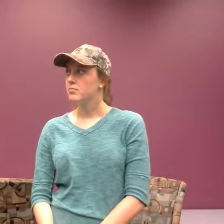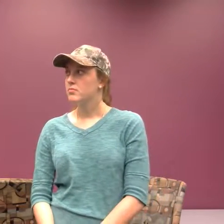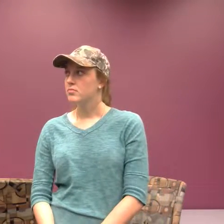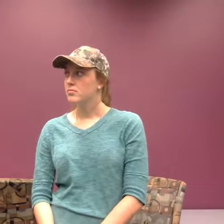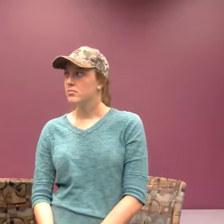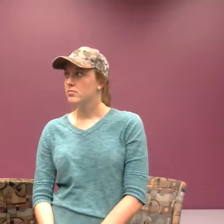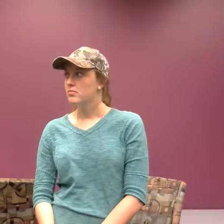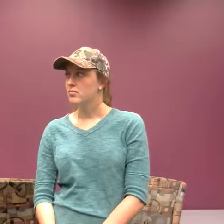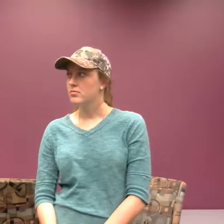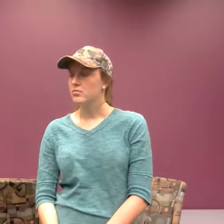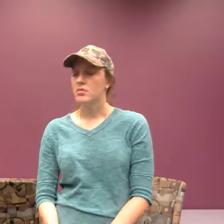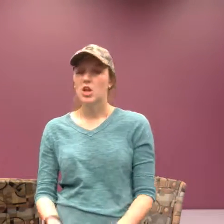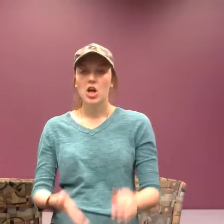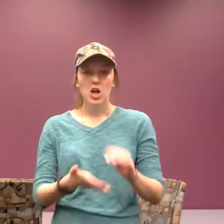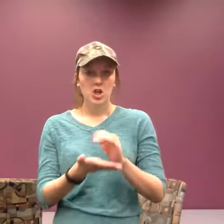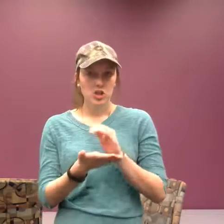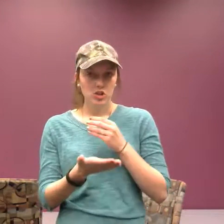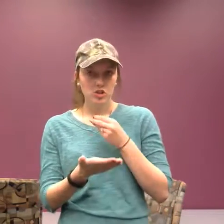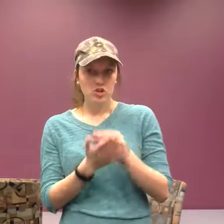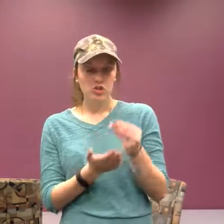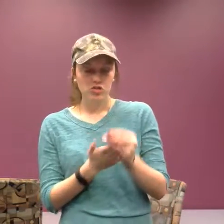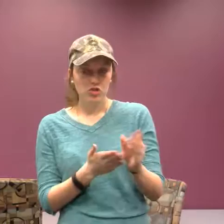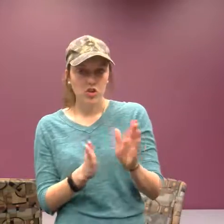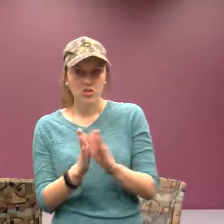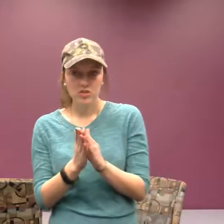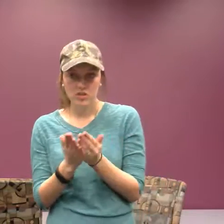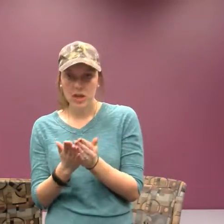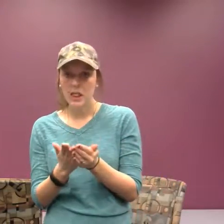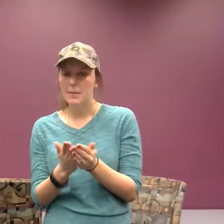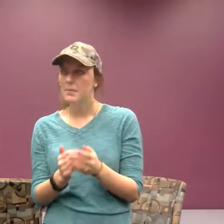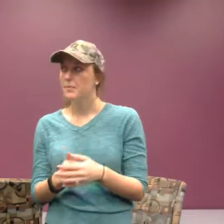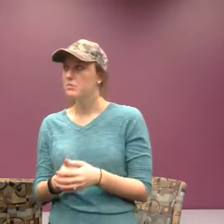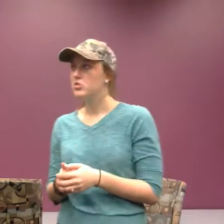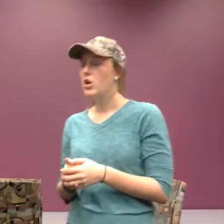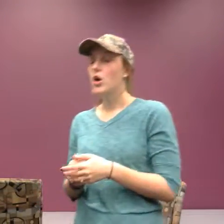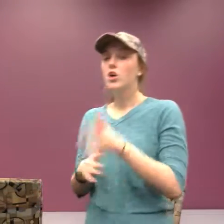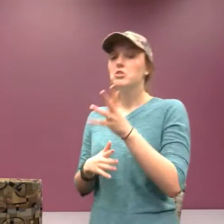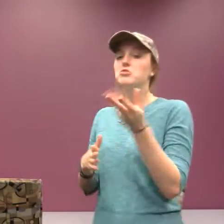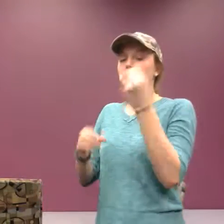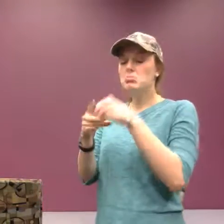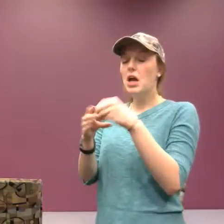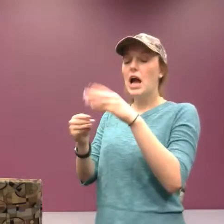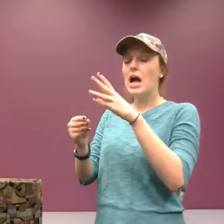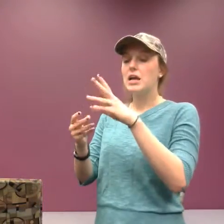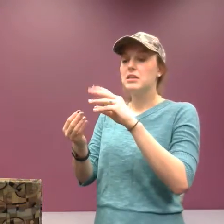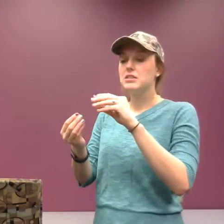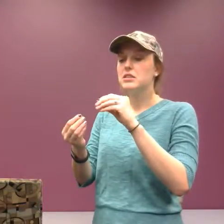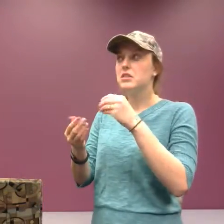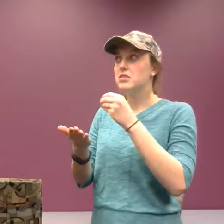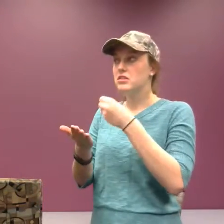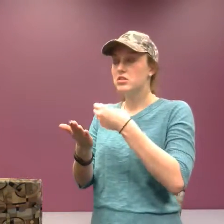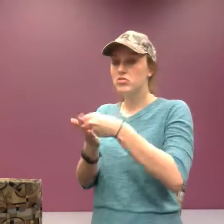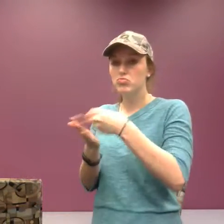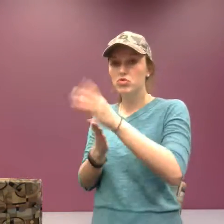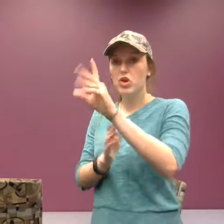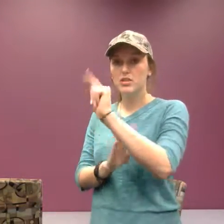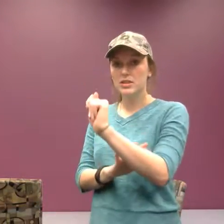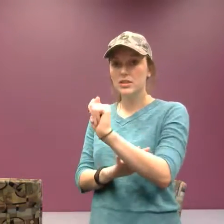The price of the book. Oh, you have to add in another, the T, because we're buying the book and the T, right? Exactly. Yeah, So we take